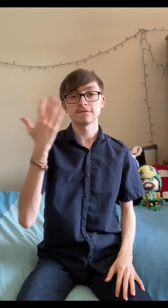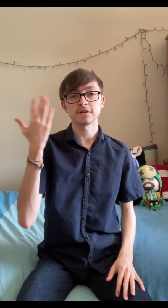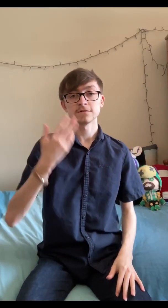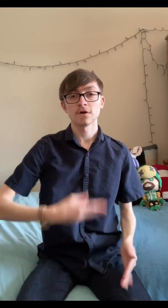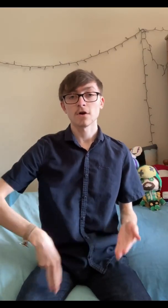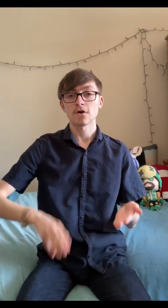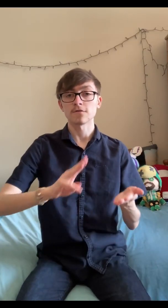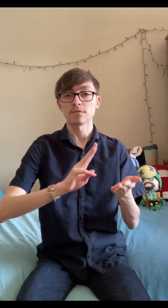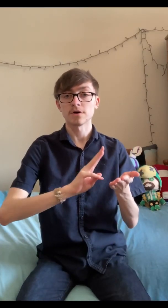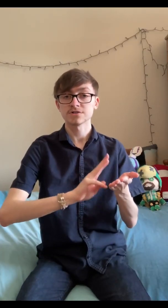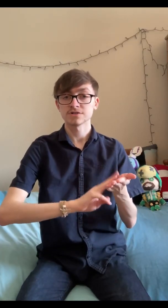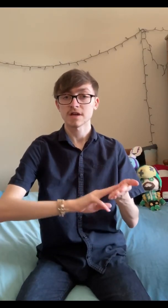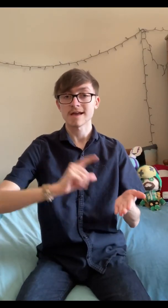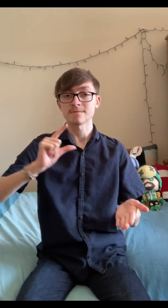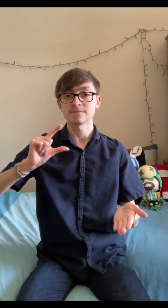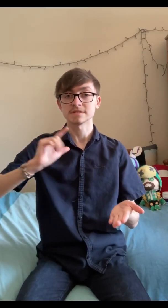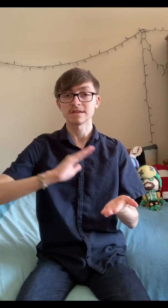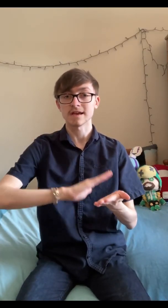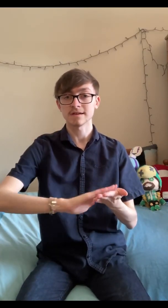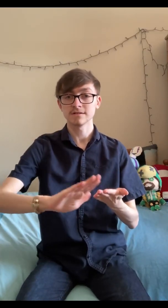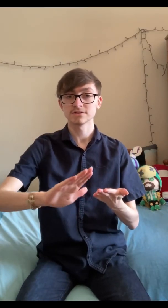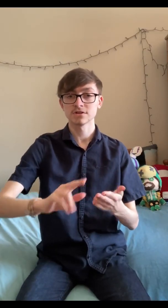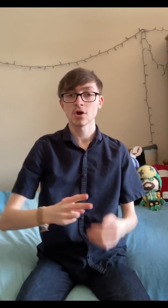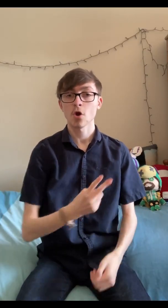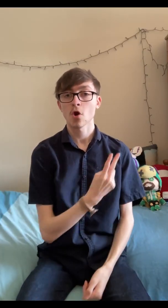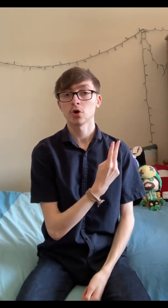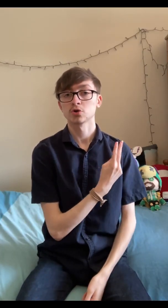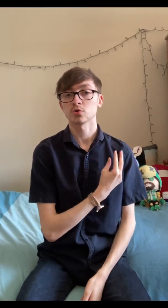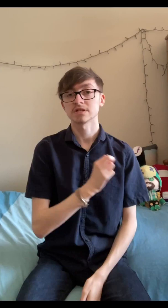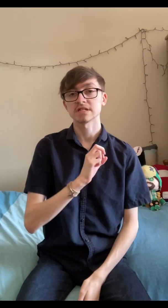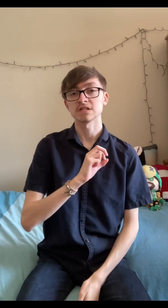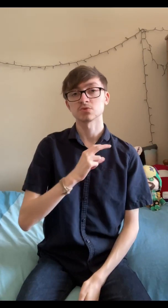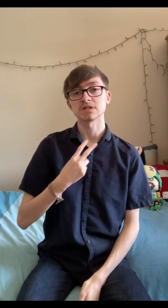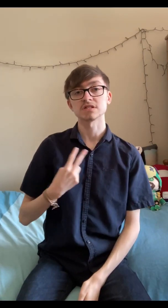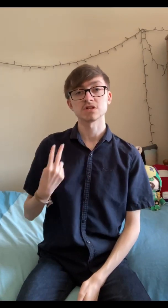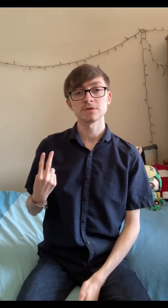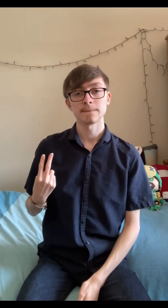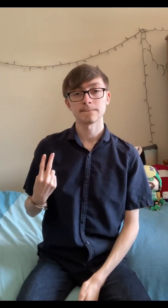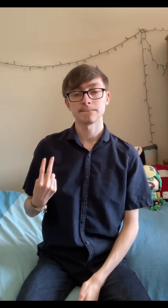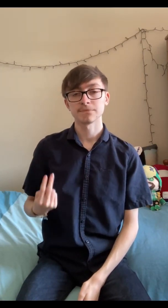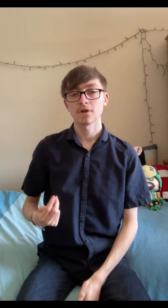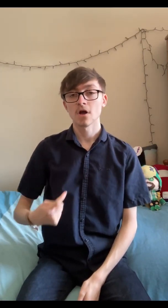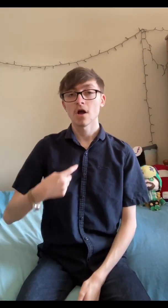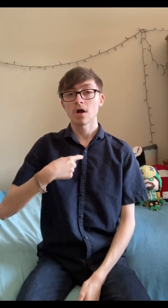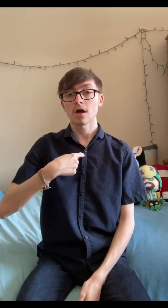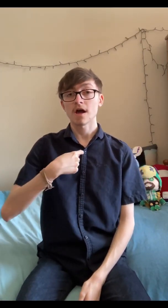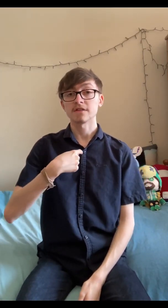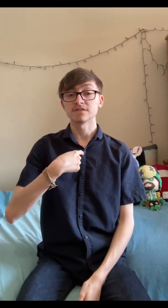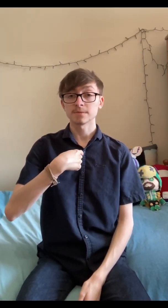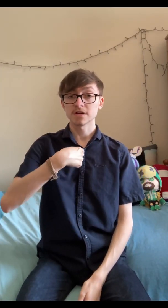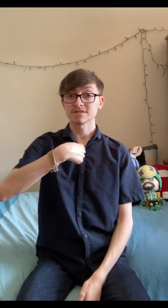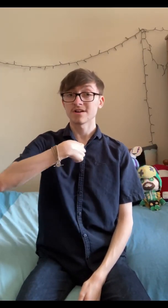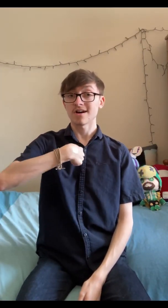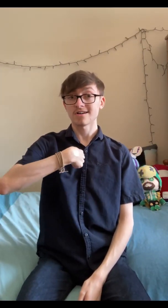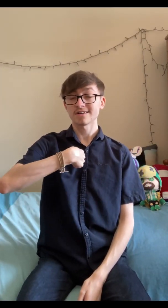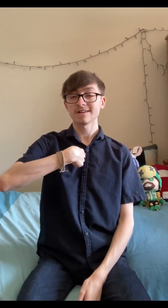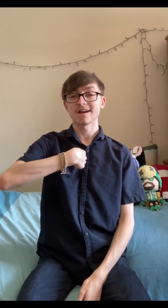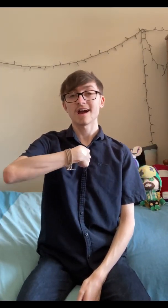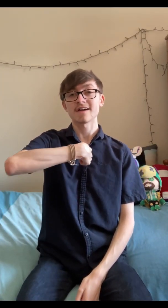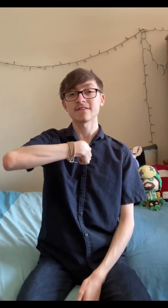15th of March, MCH, 2022. And then the subject, I, and then the